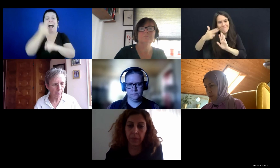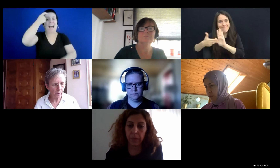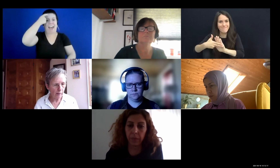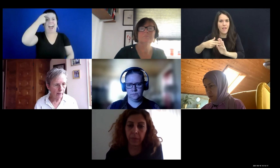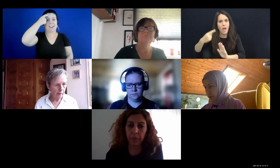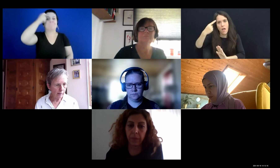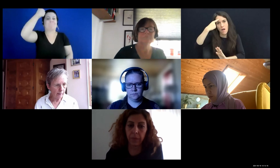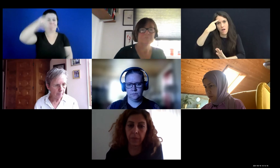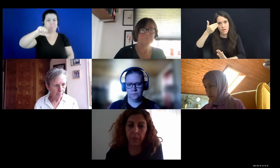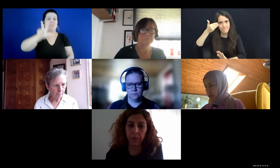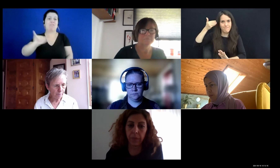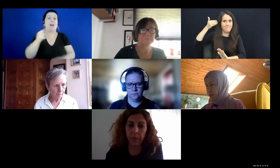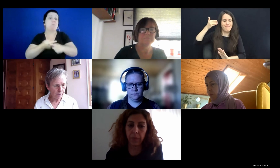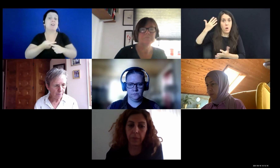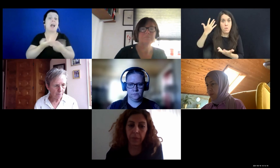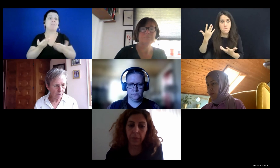learn. And